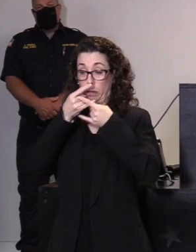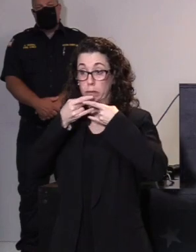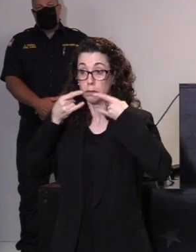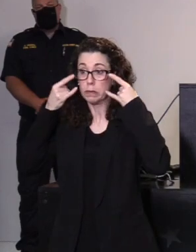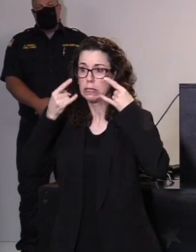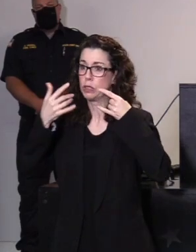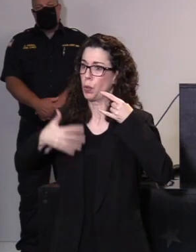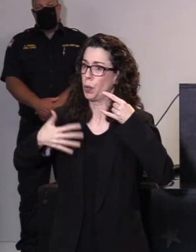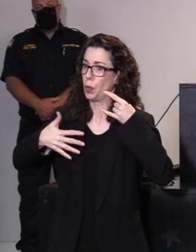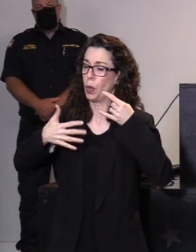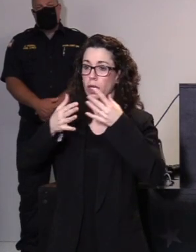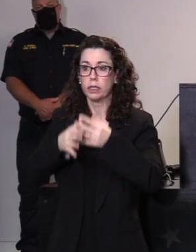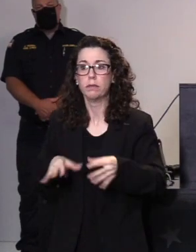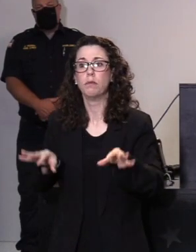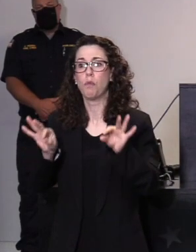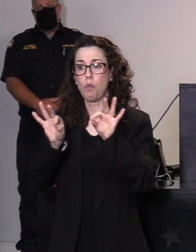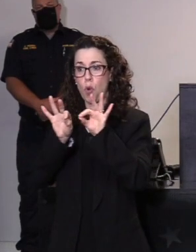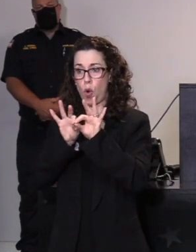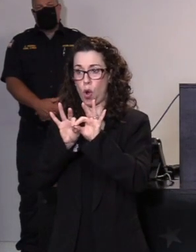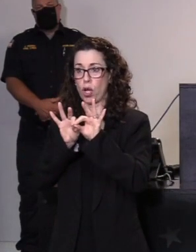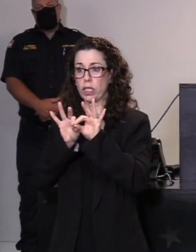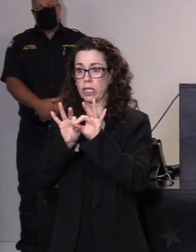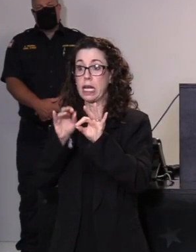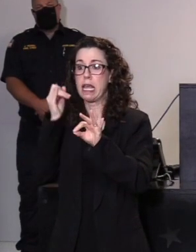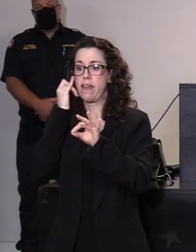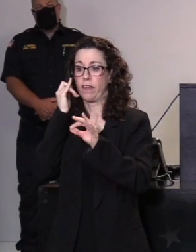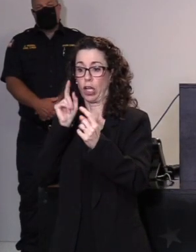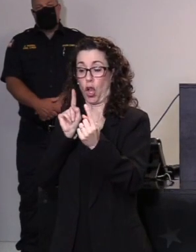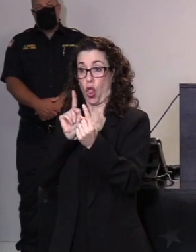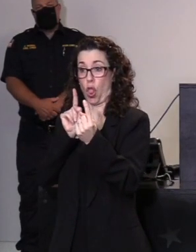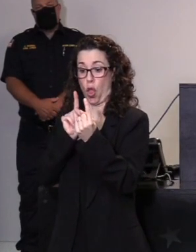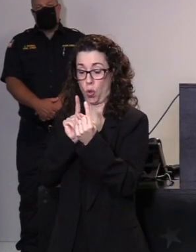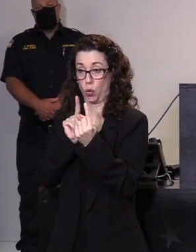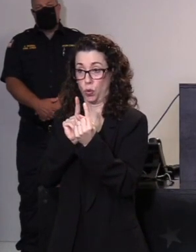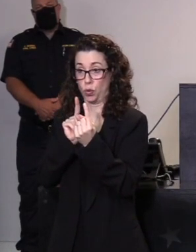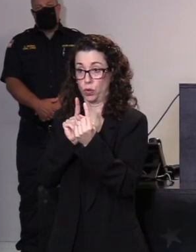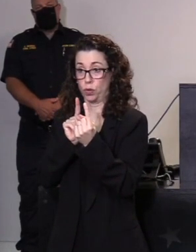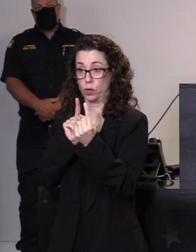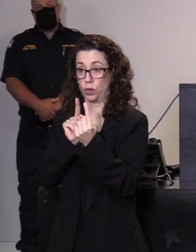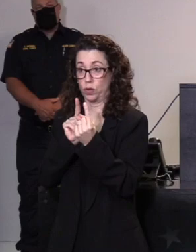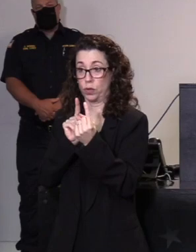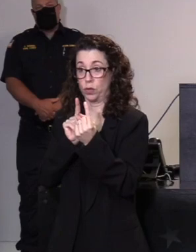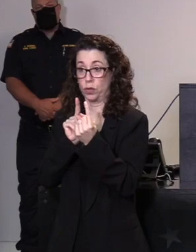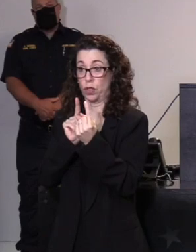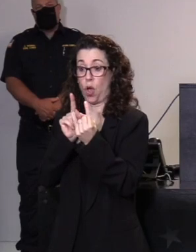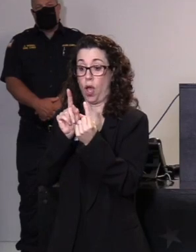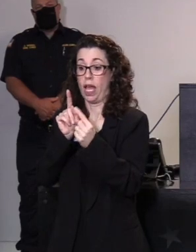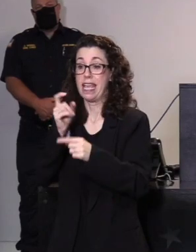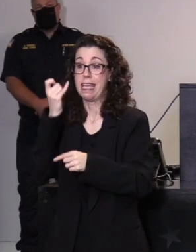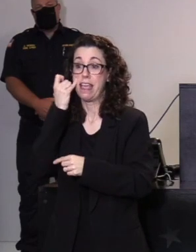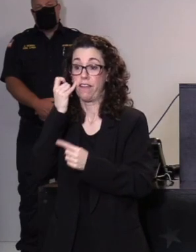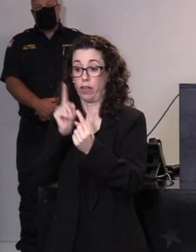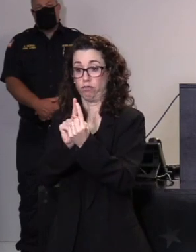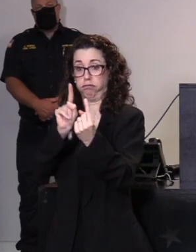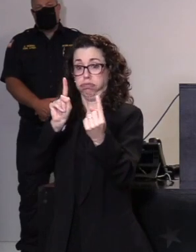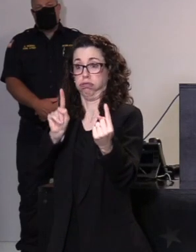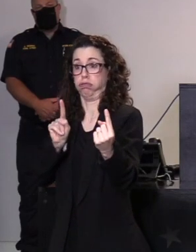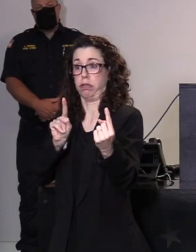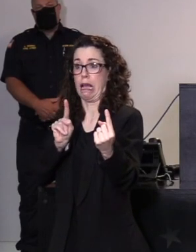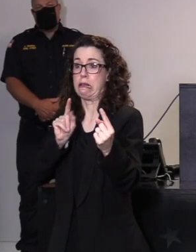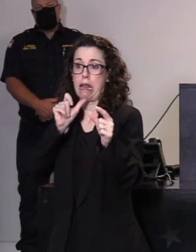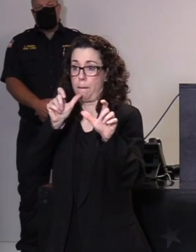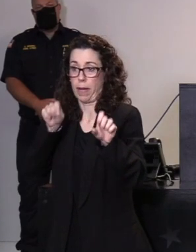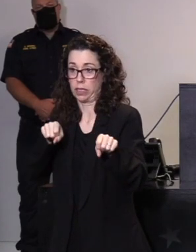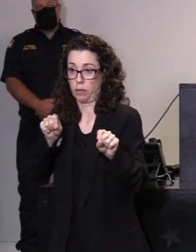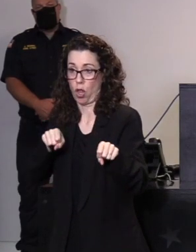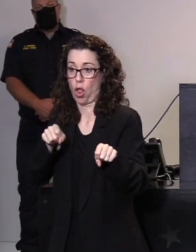particularly important in settings where people are in close proximity or where social distancing is difficult to